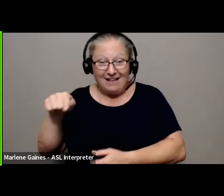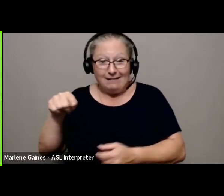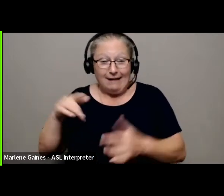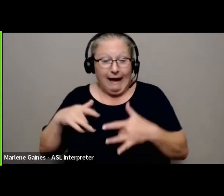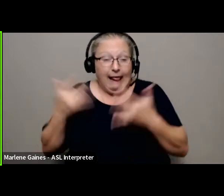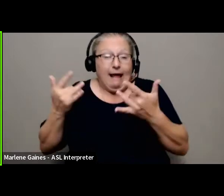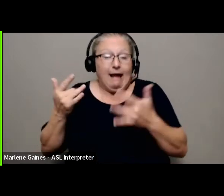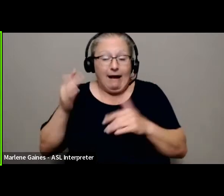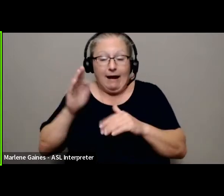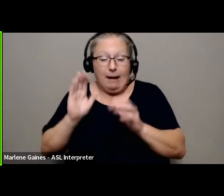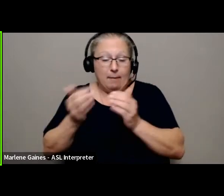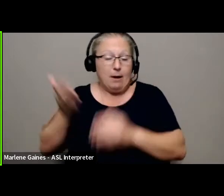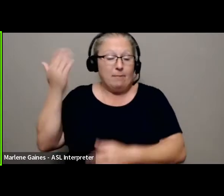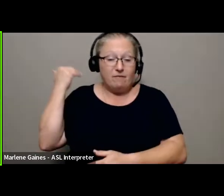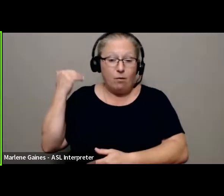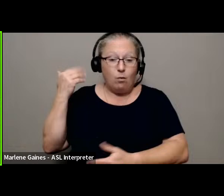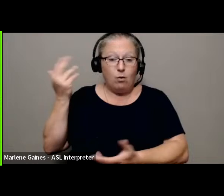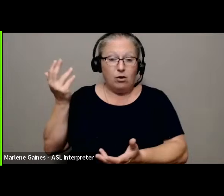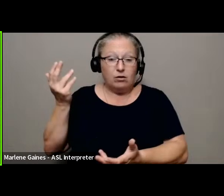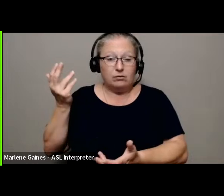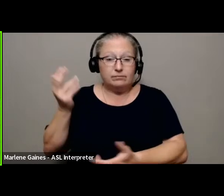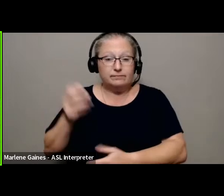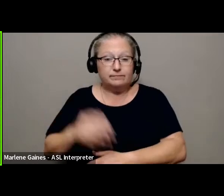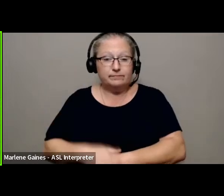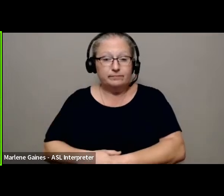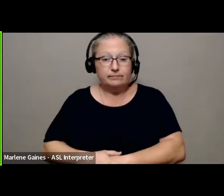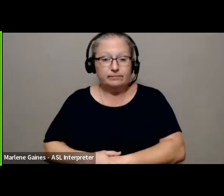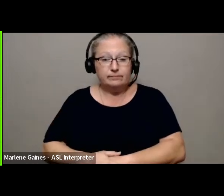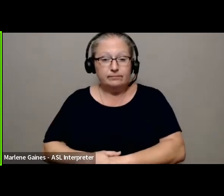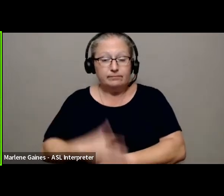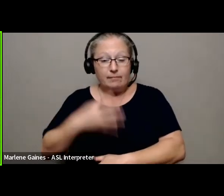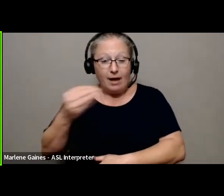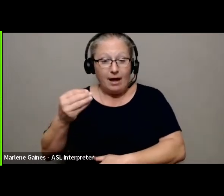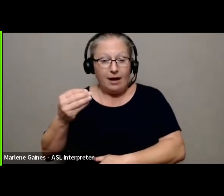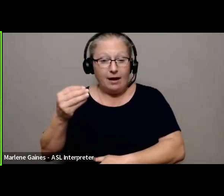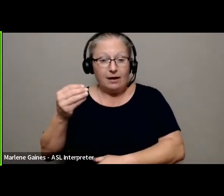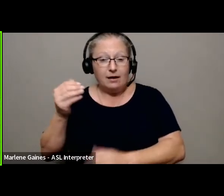lighter than it was. So yeah. And with